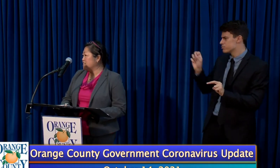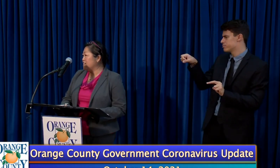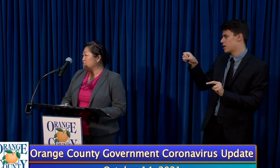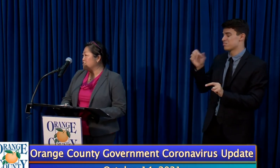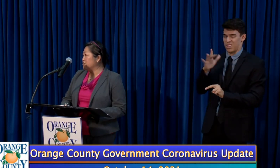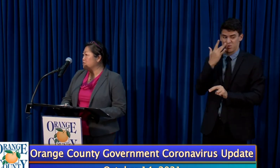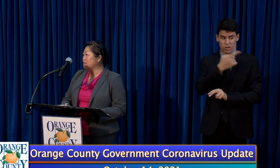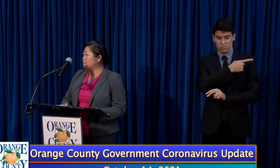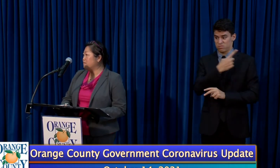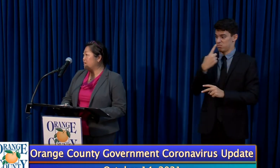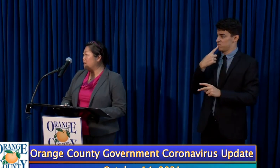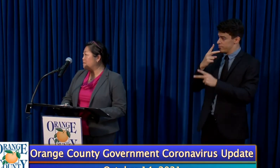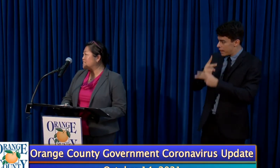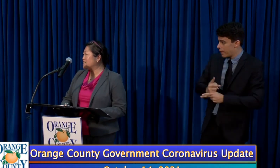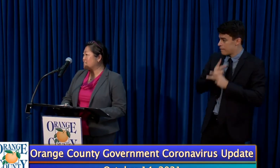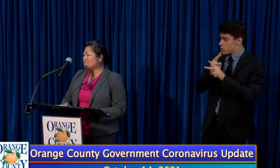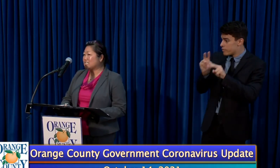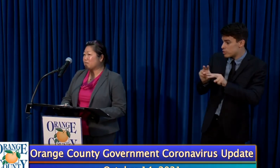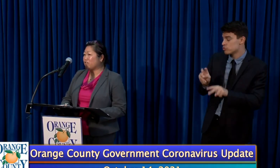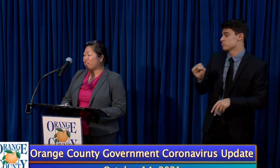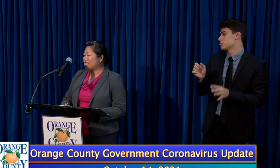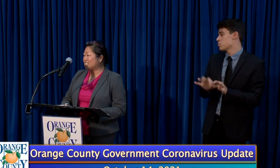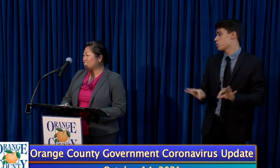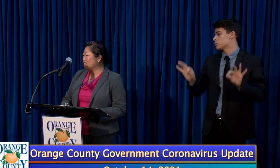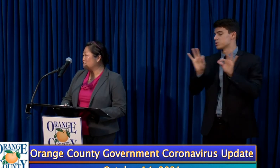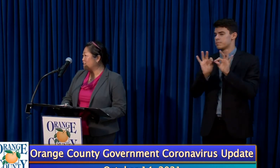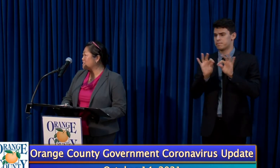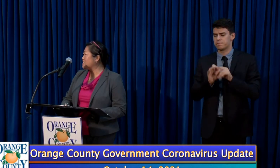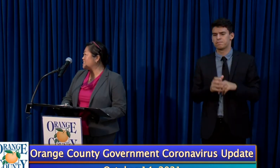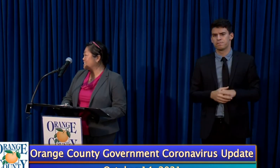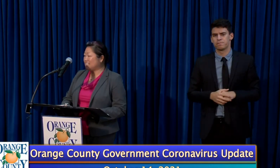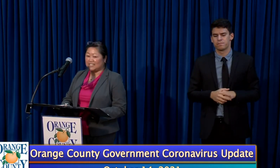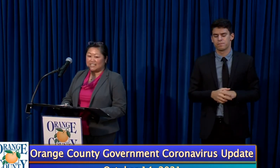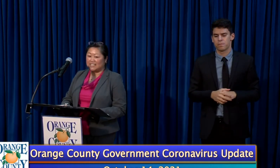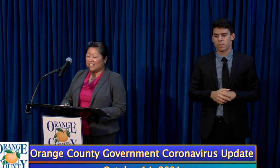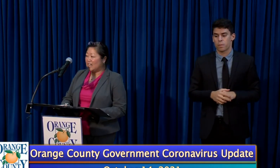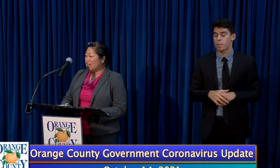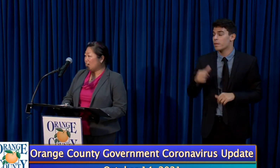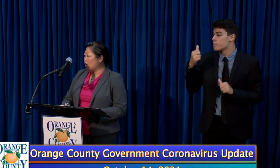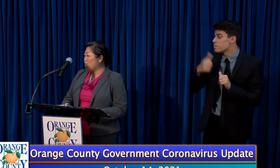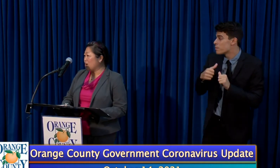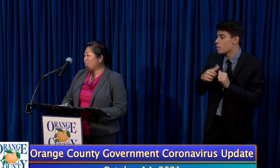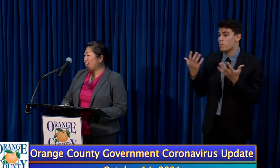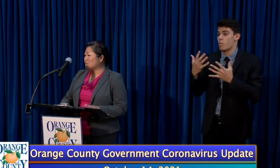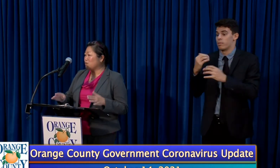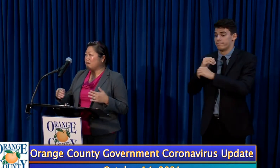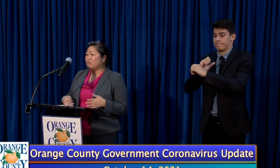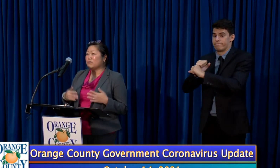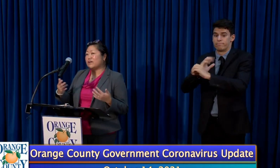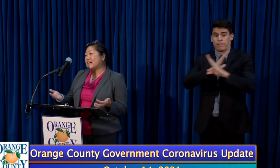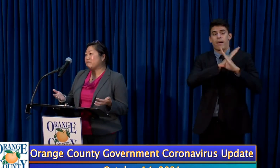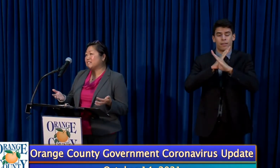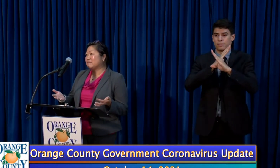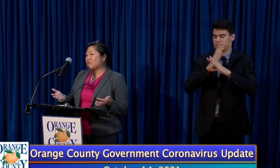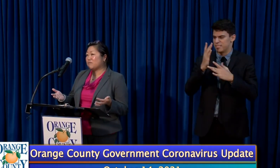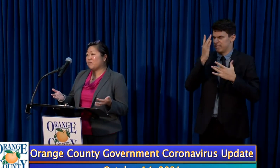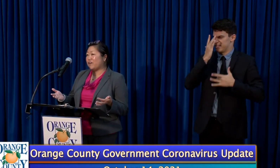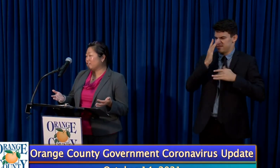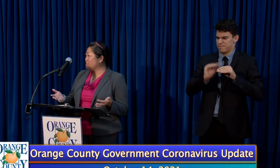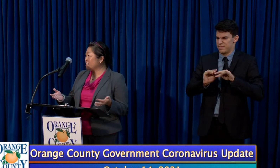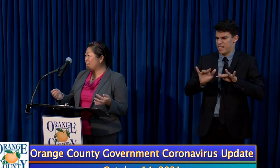important. And, the key basic things that prevent infectious diseases that we promote as